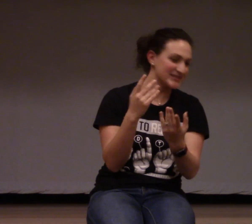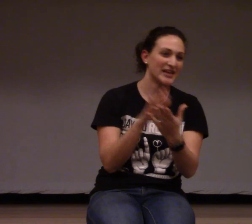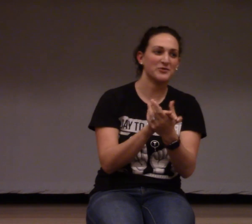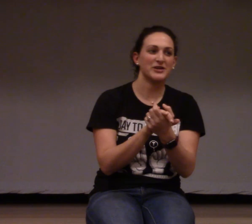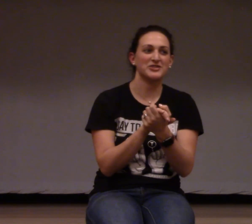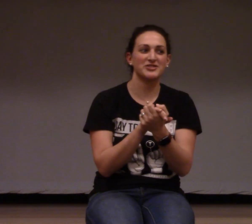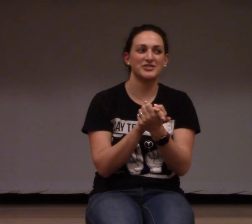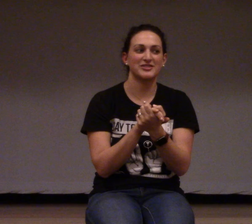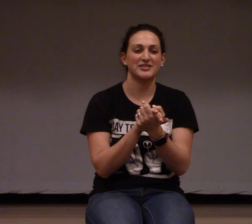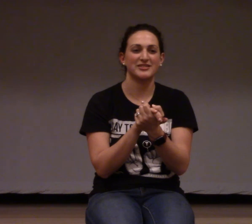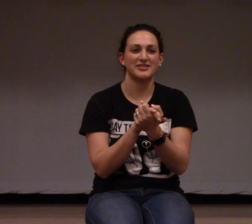Sandwich.